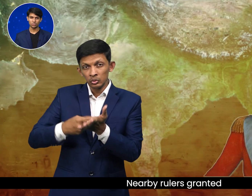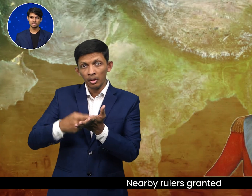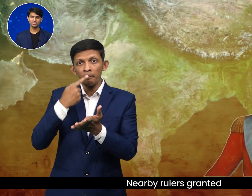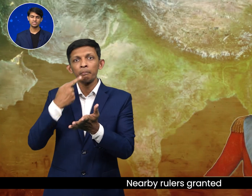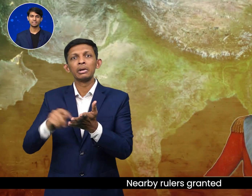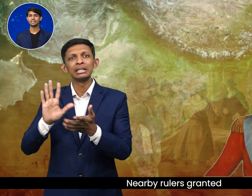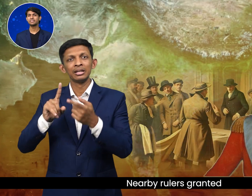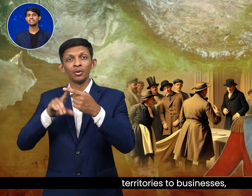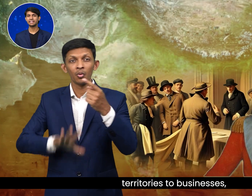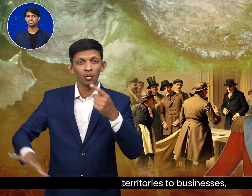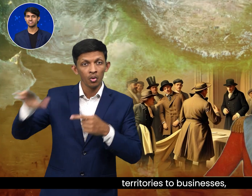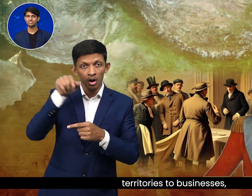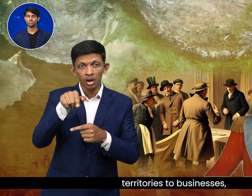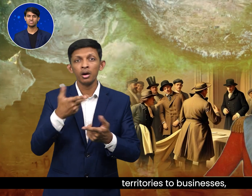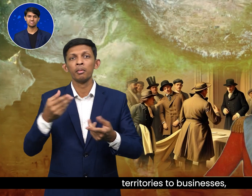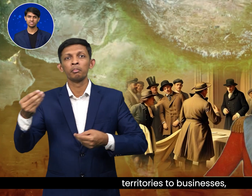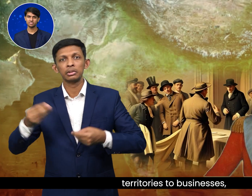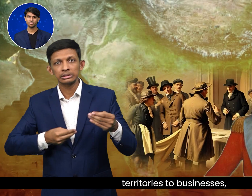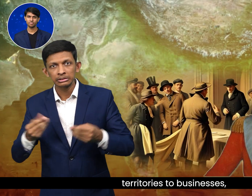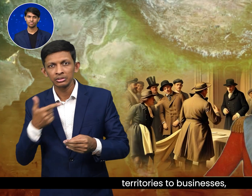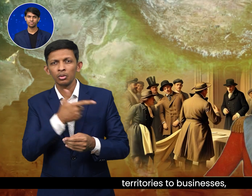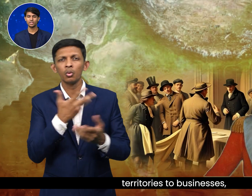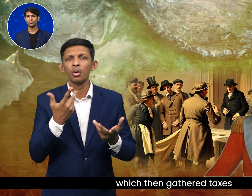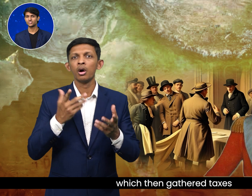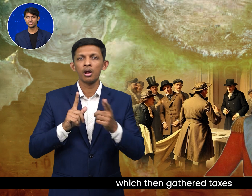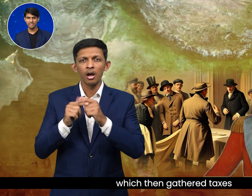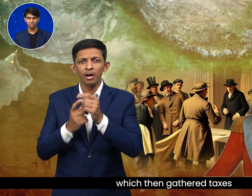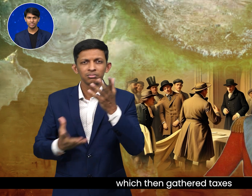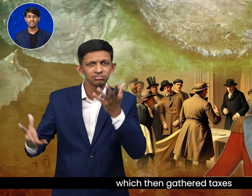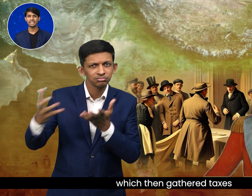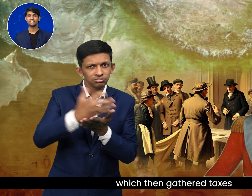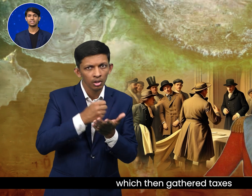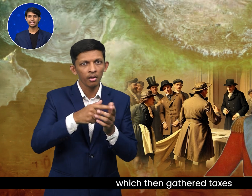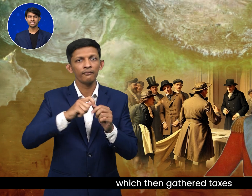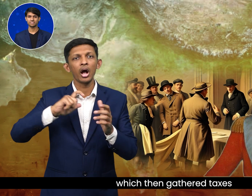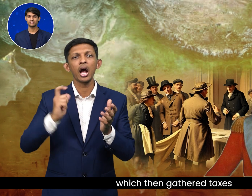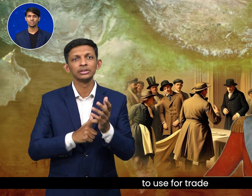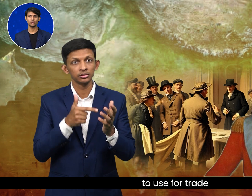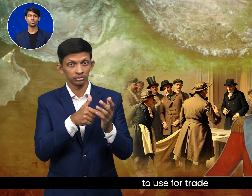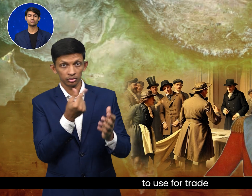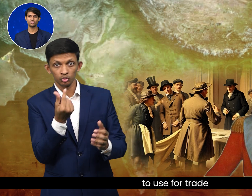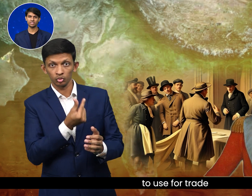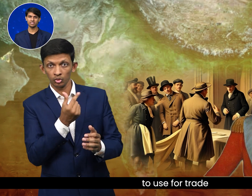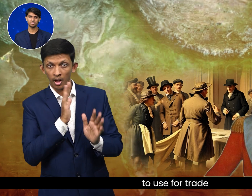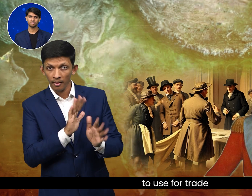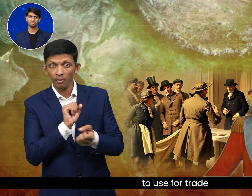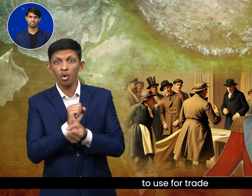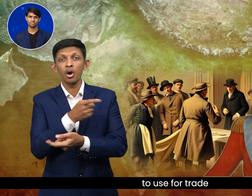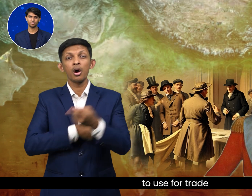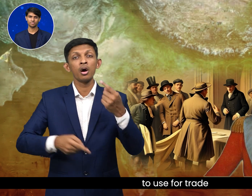Nearby rulers granted territories to businesses, which then gathered taxes to use for